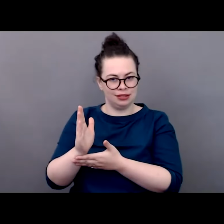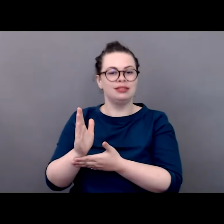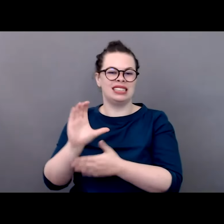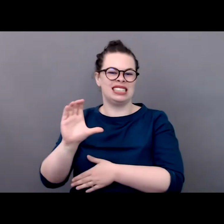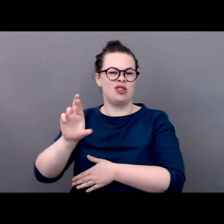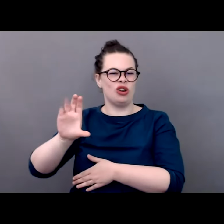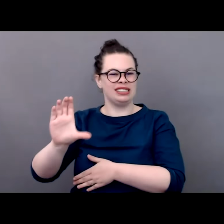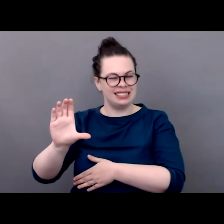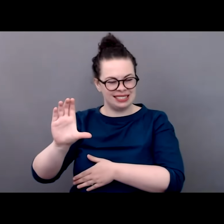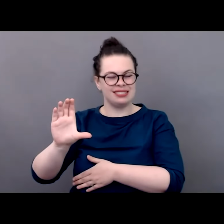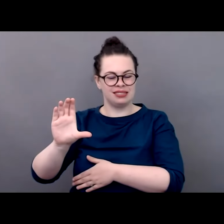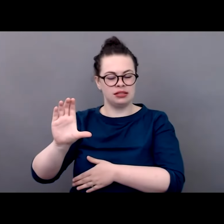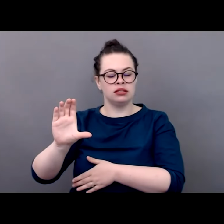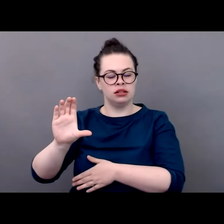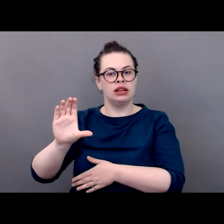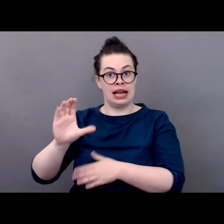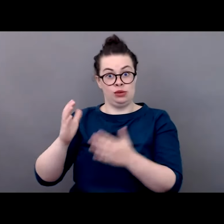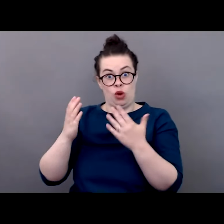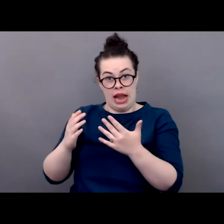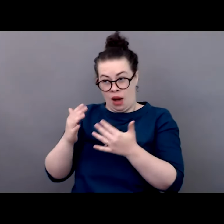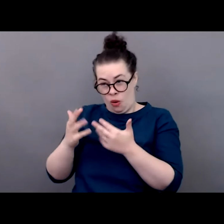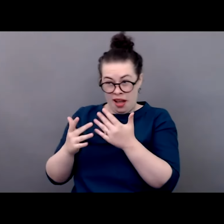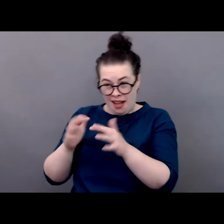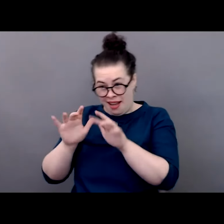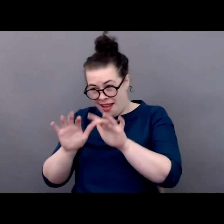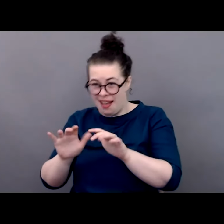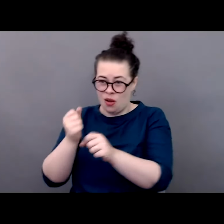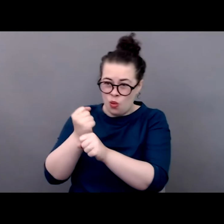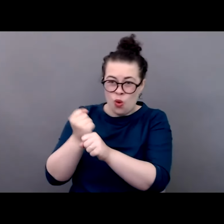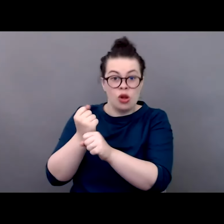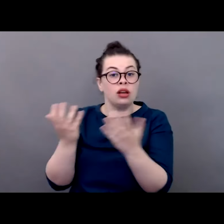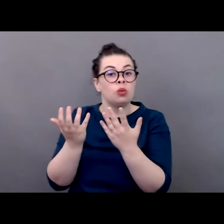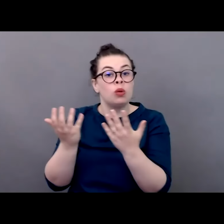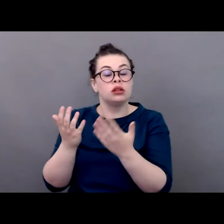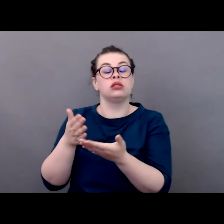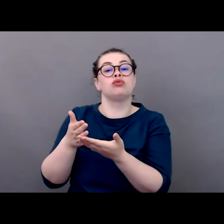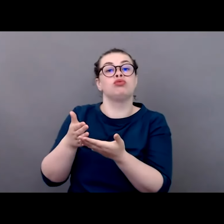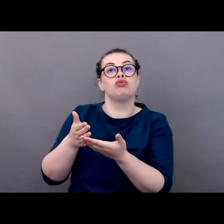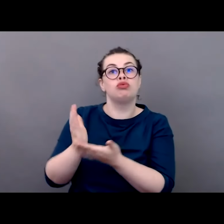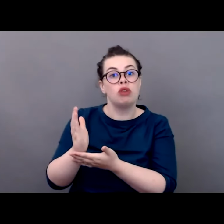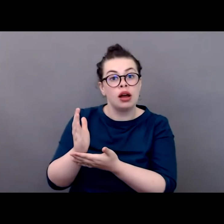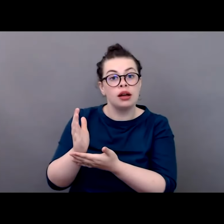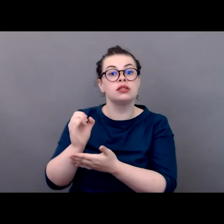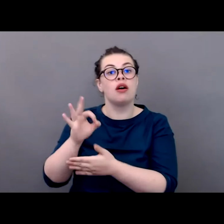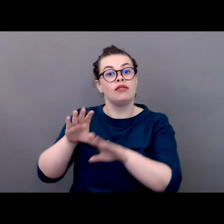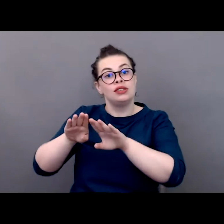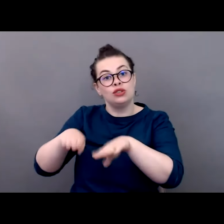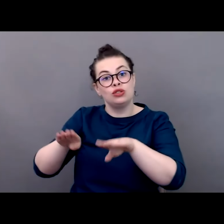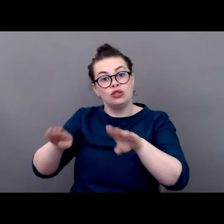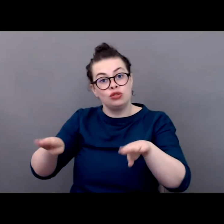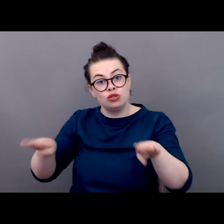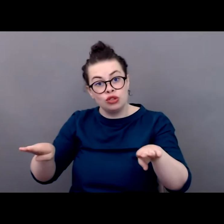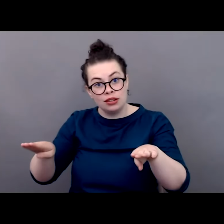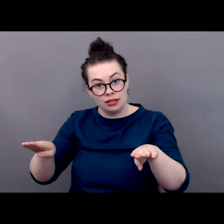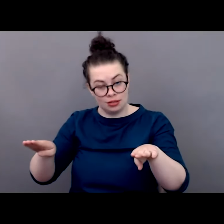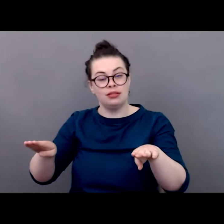trying to finish now the statement on the rights of the children, and